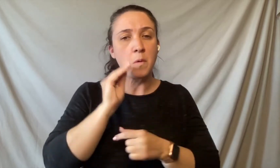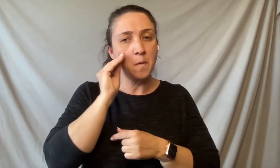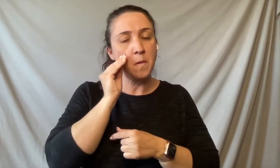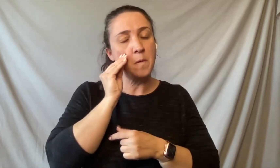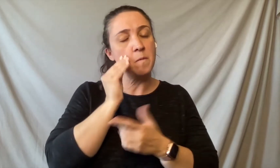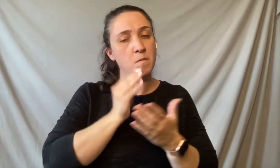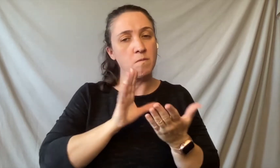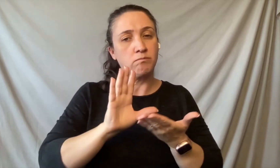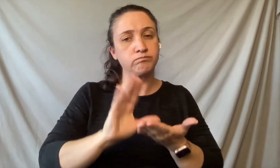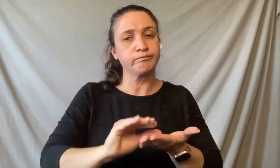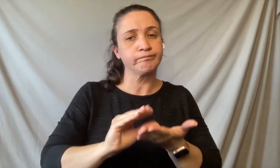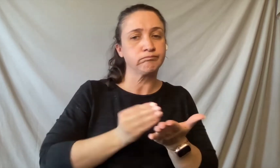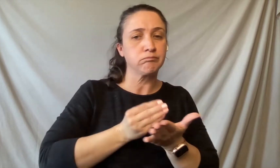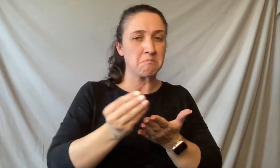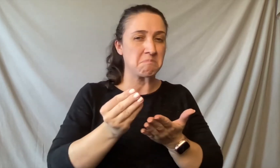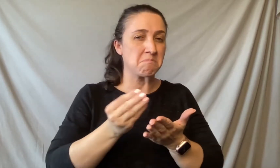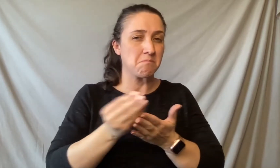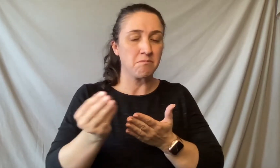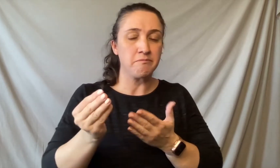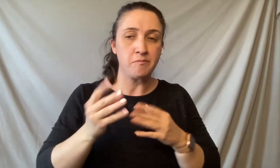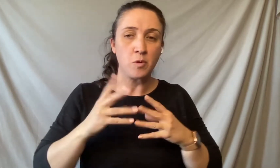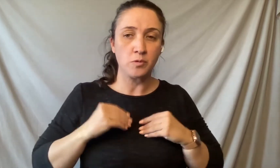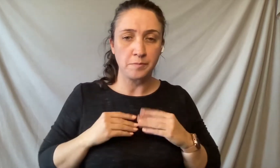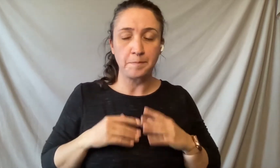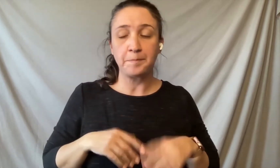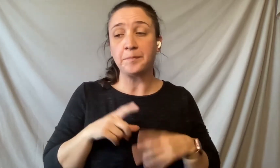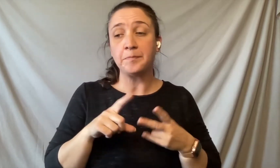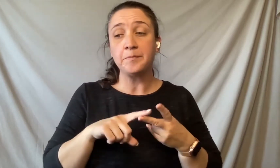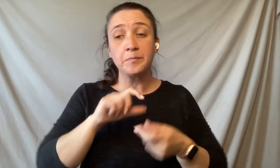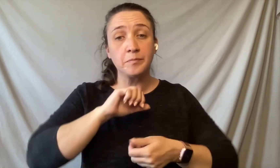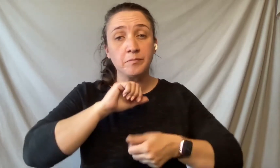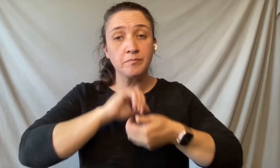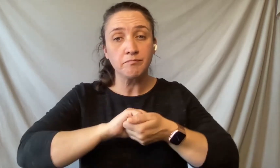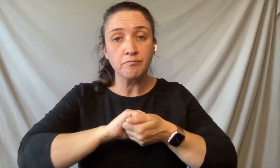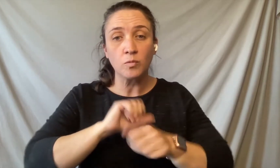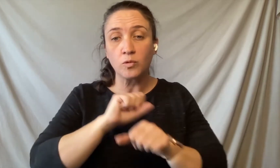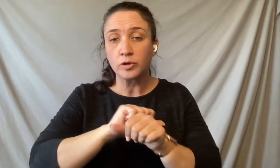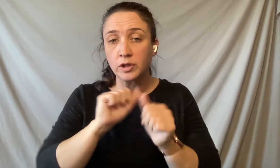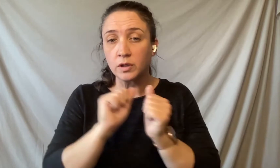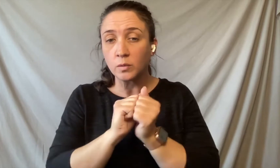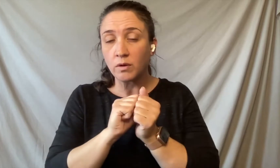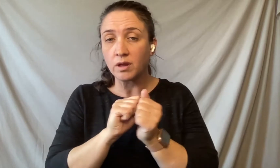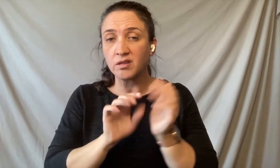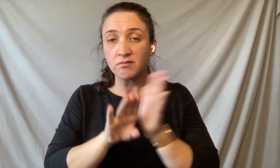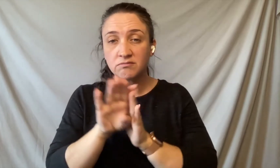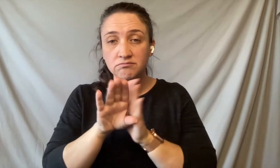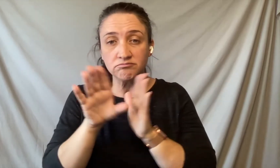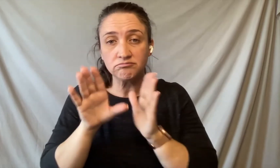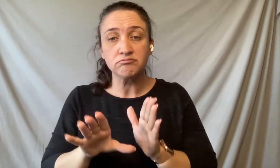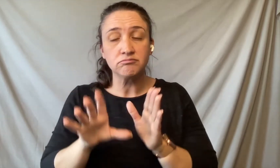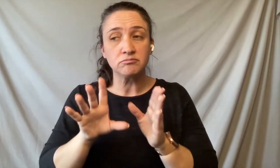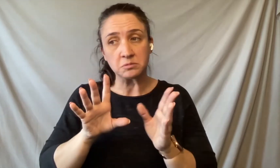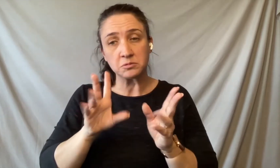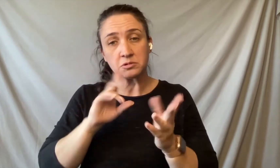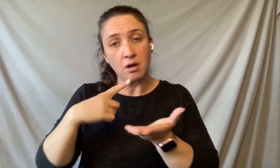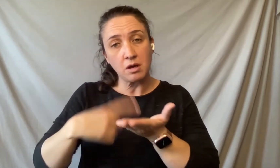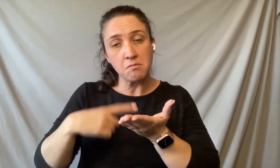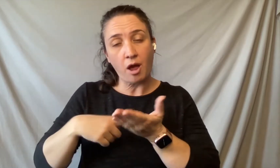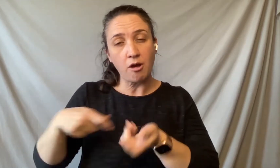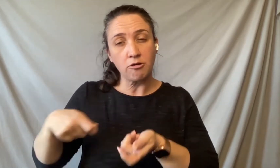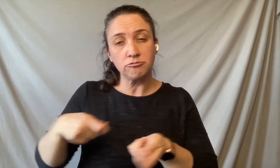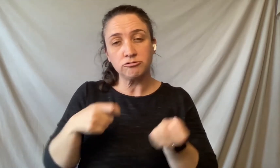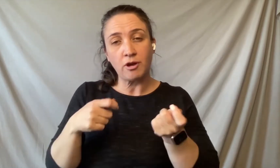working with developers, the county as well, regarding shovel-ready projects and seeing if we can enhance